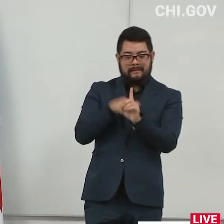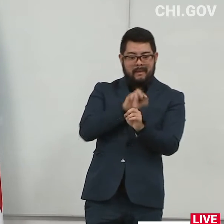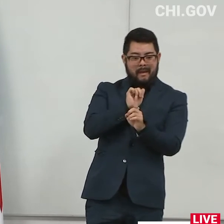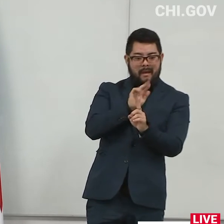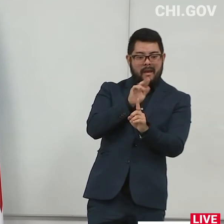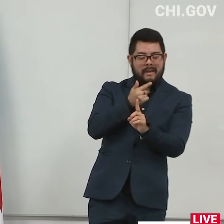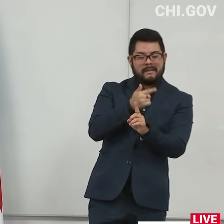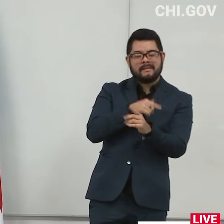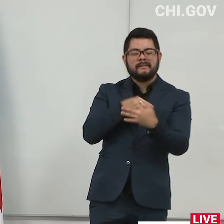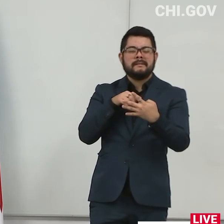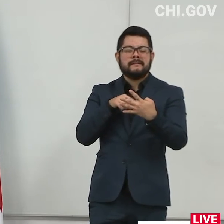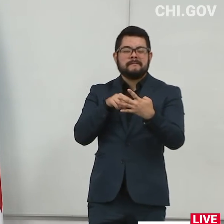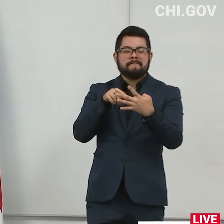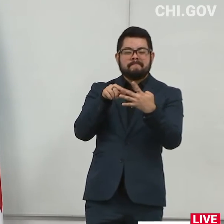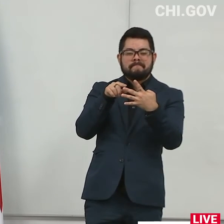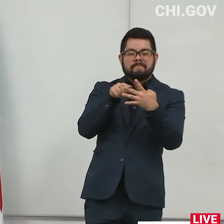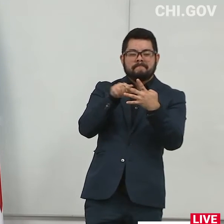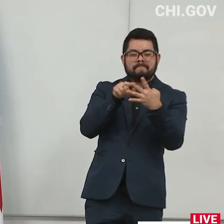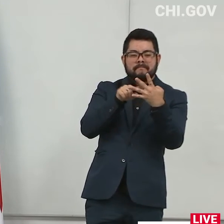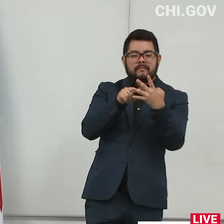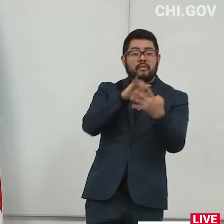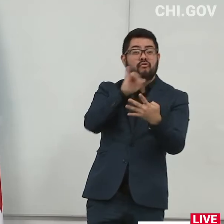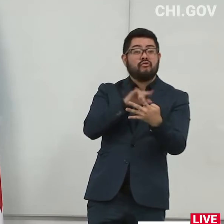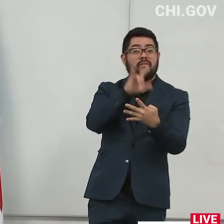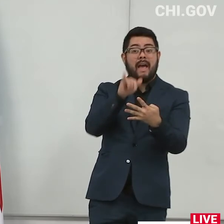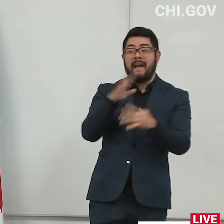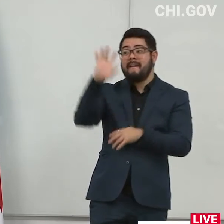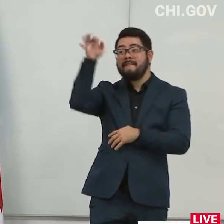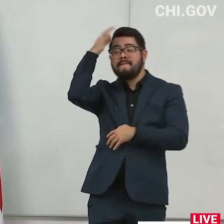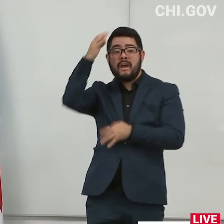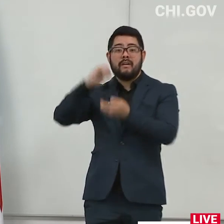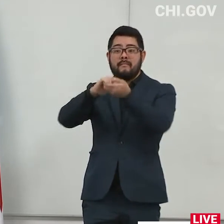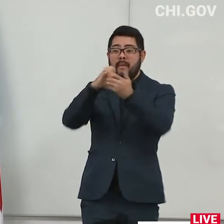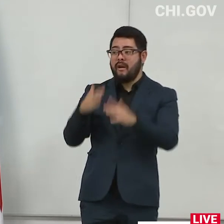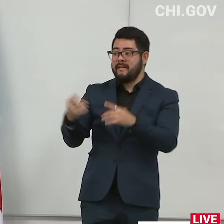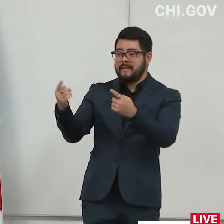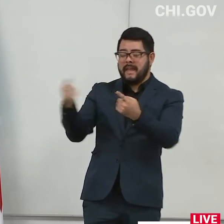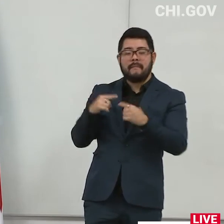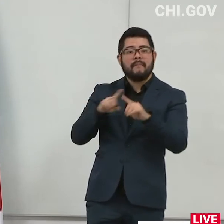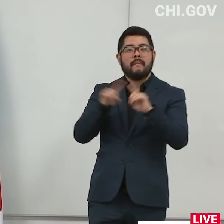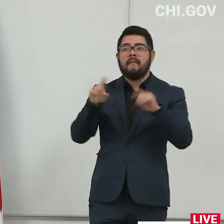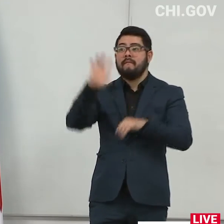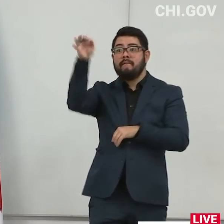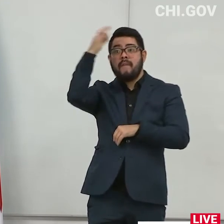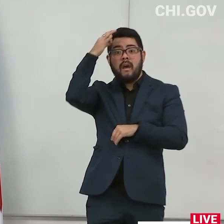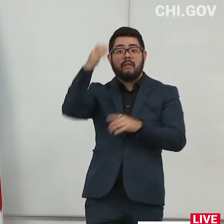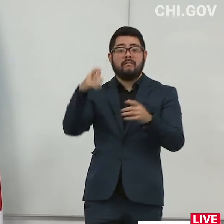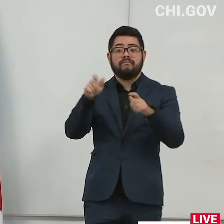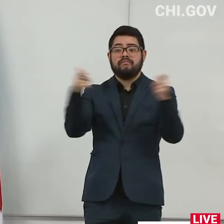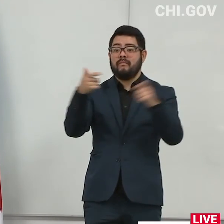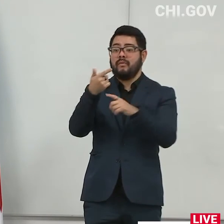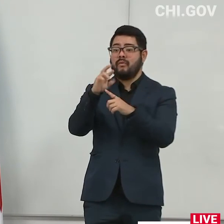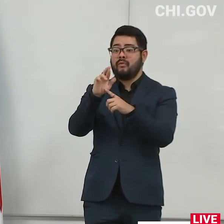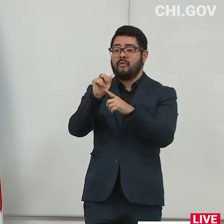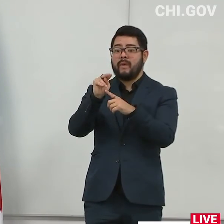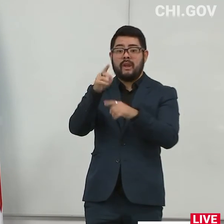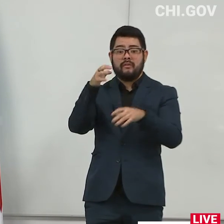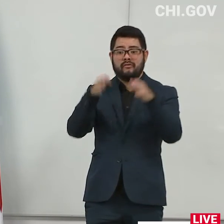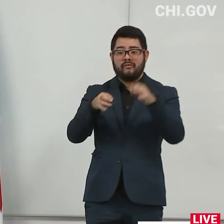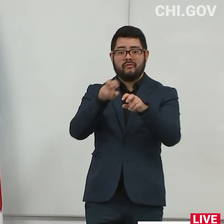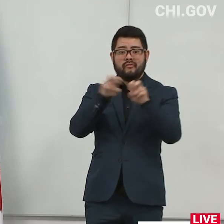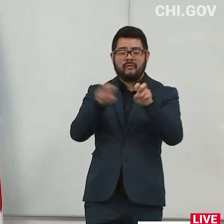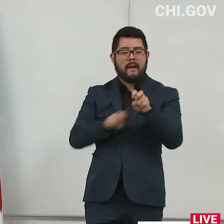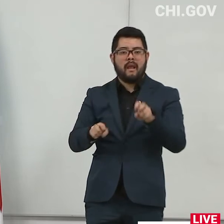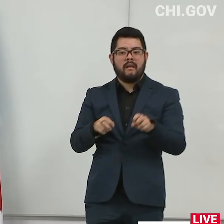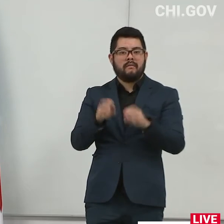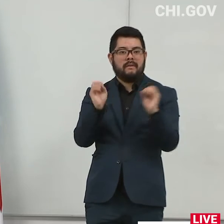little bit in July. Our federal partners came back. There weren't any federal grand juries that were open until July. The jails, for a